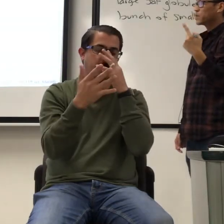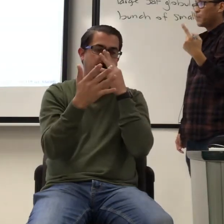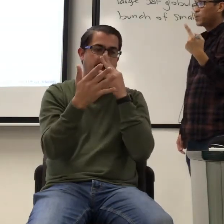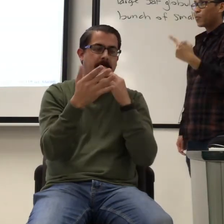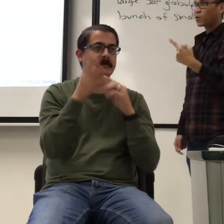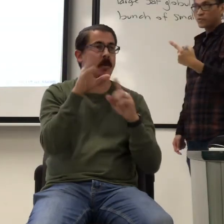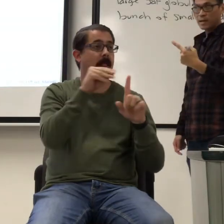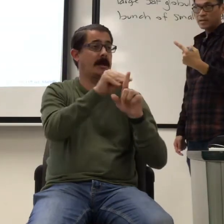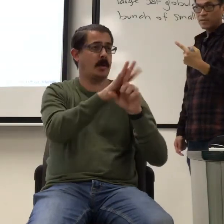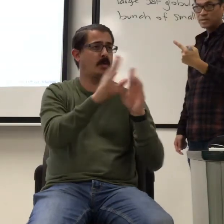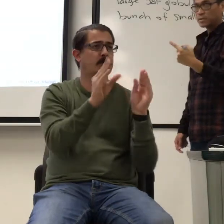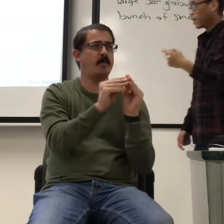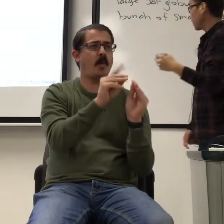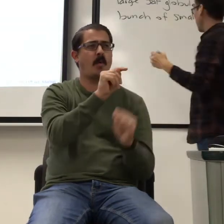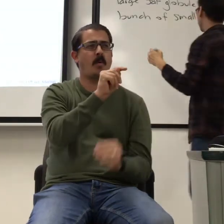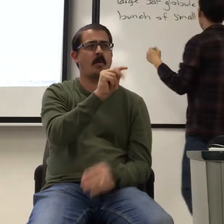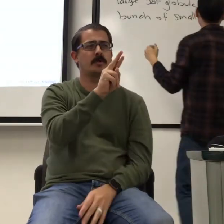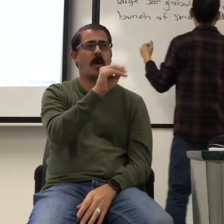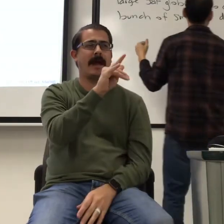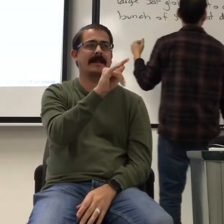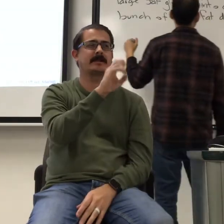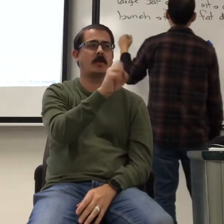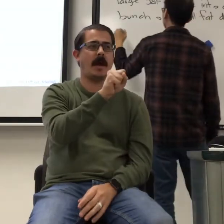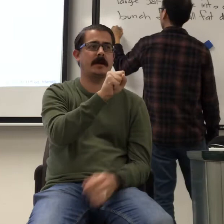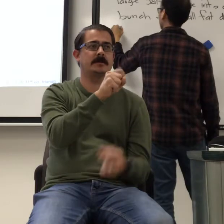you expose more triglycerides to lipase.